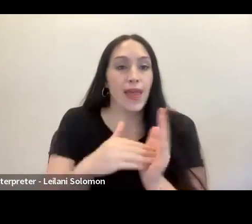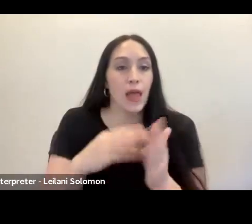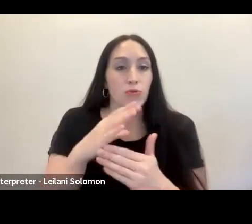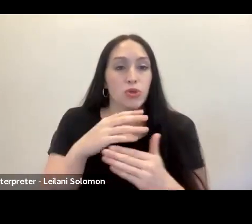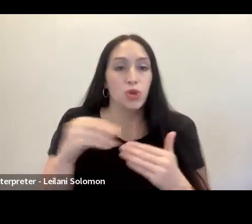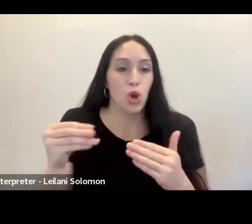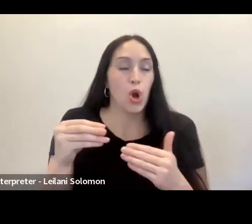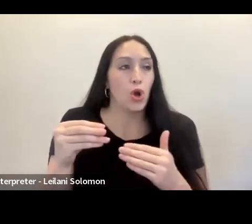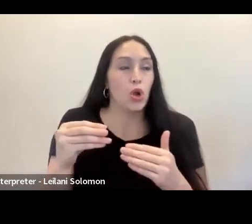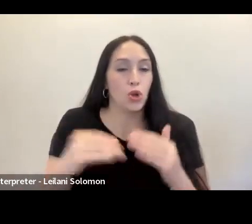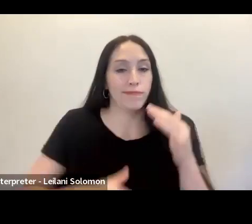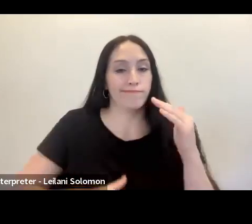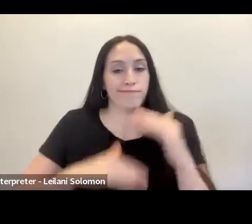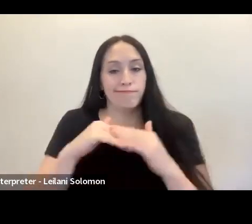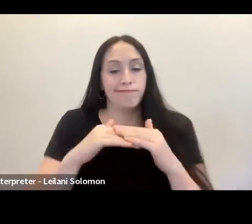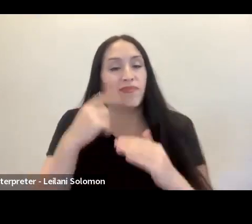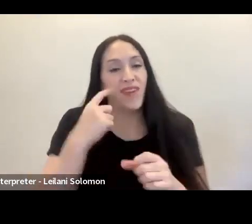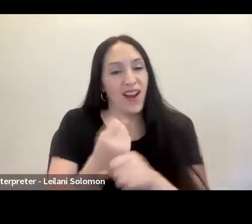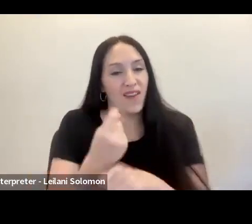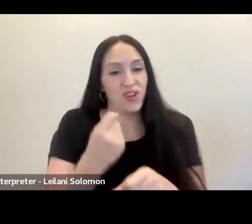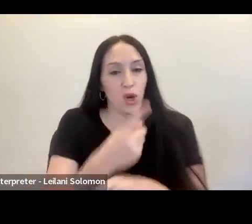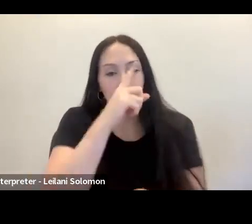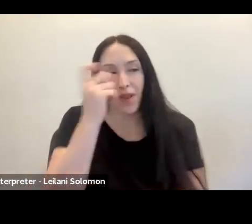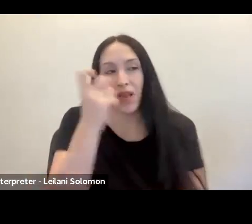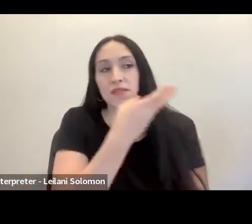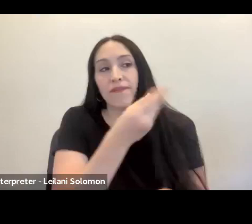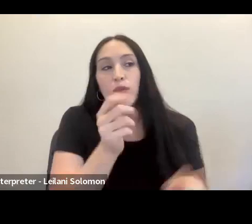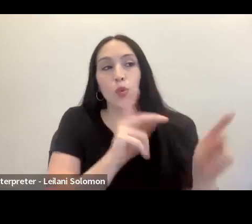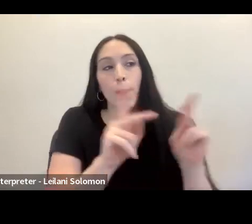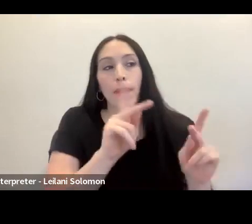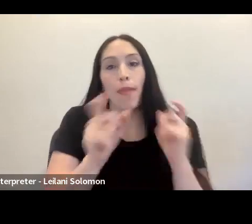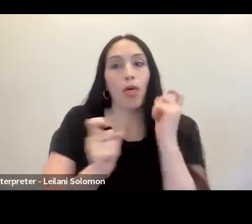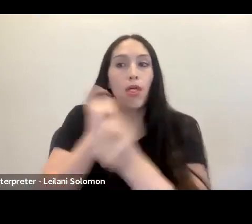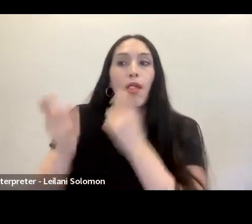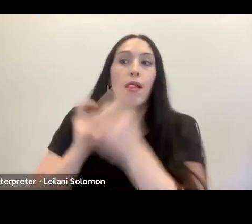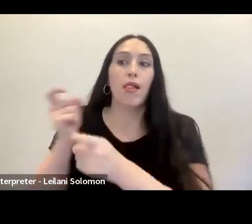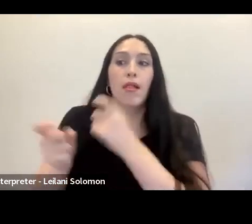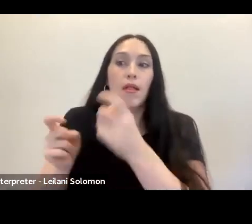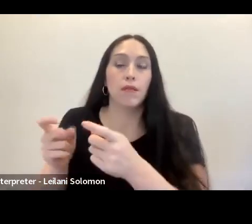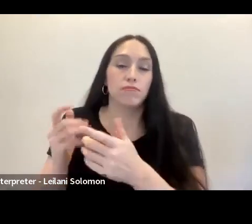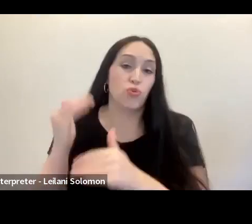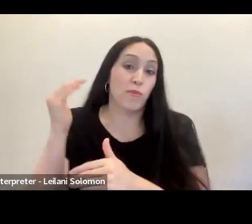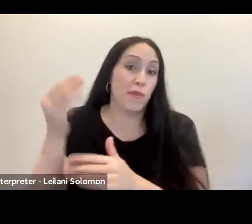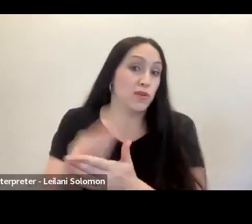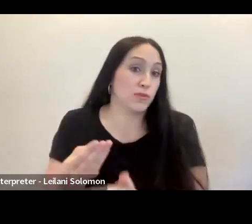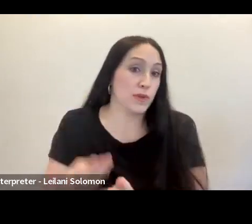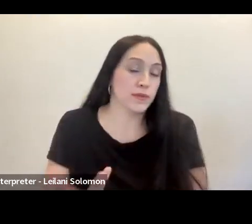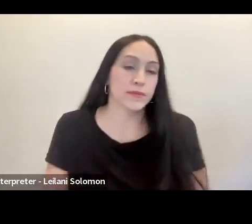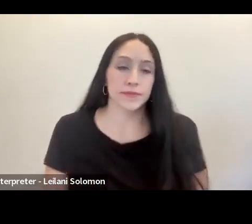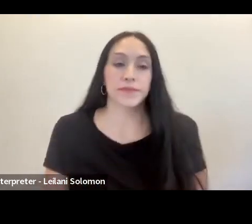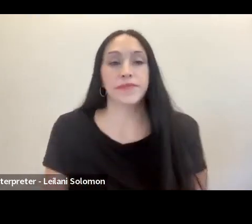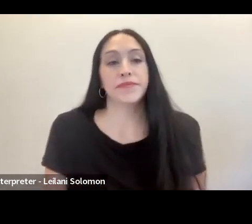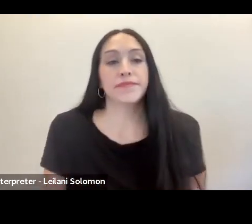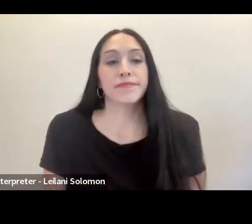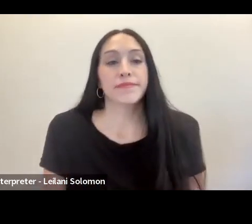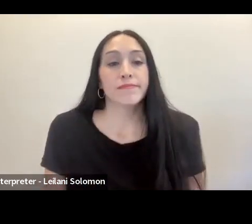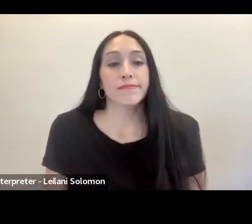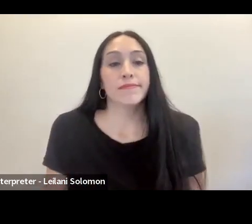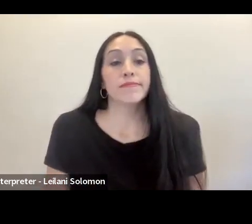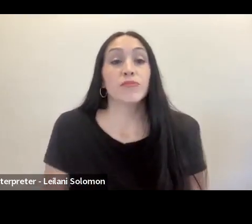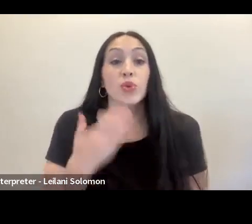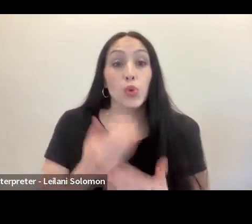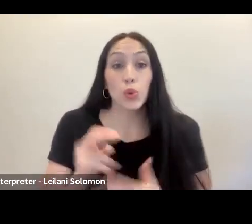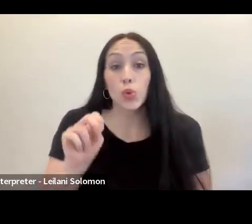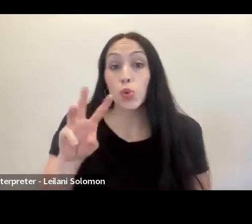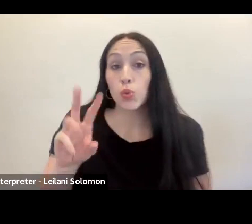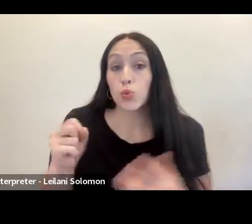above your own regular contribution and you did not know you now exceeded it? Well, the good thing is, Charles, you don't have to worry. Our system